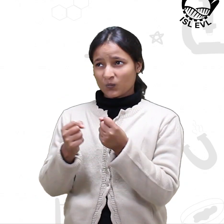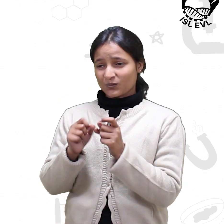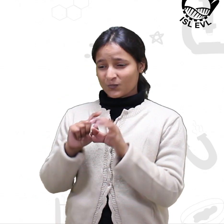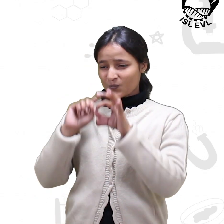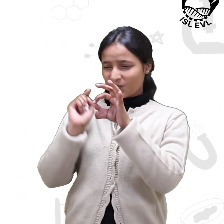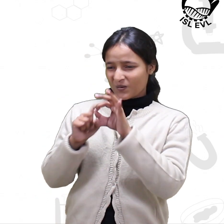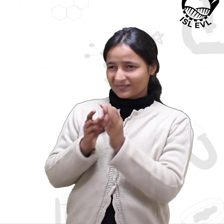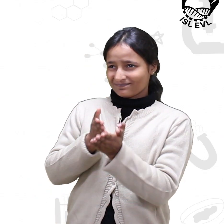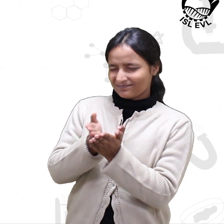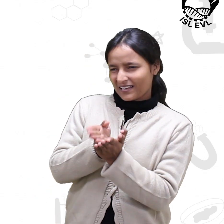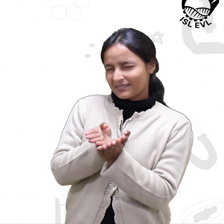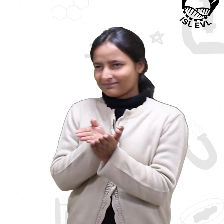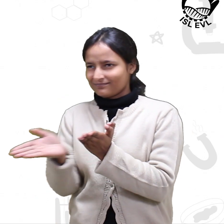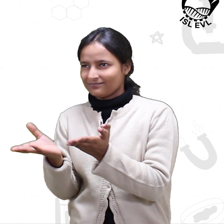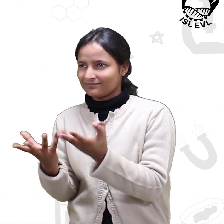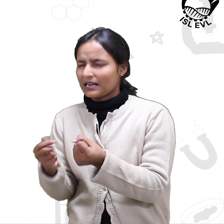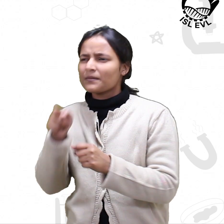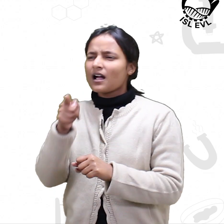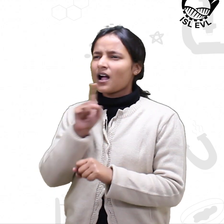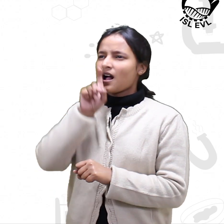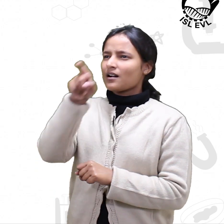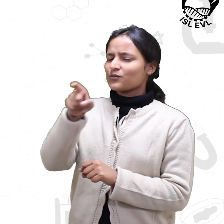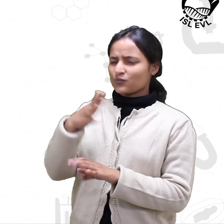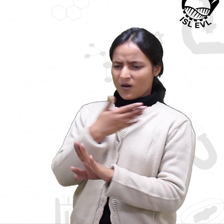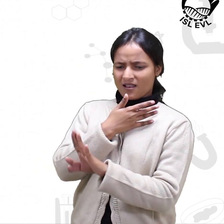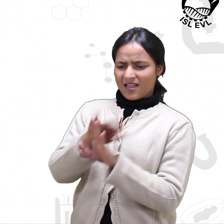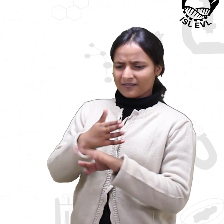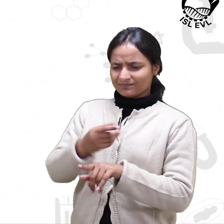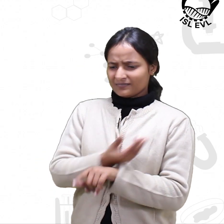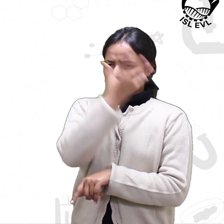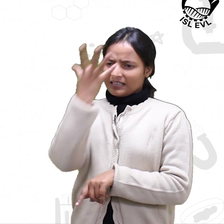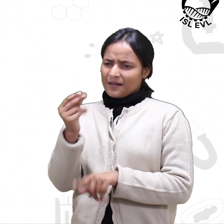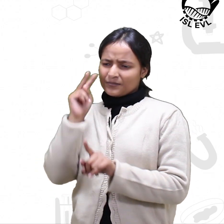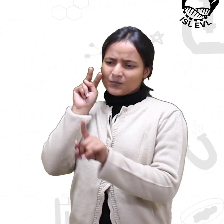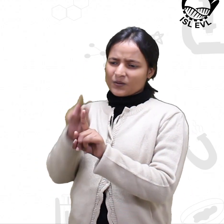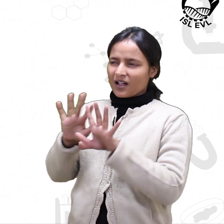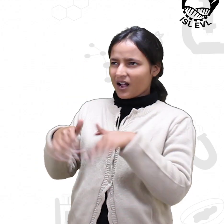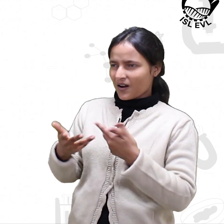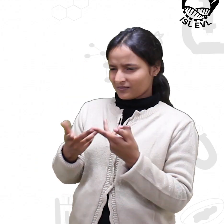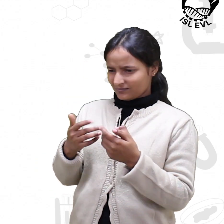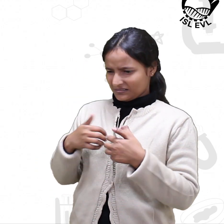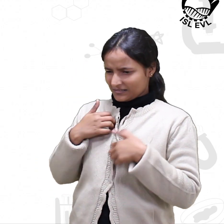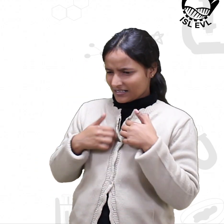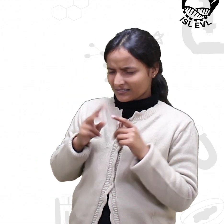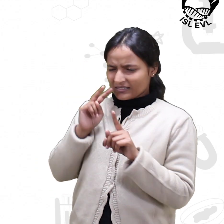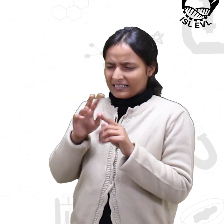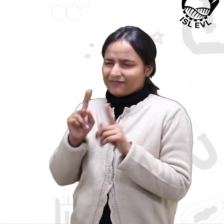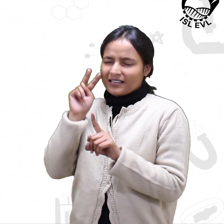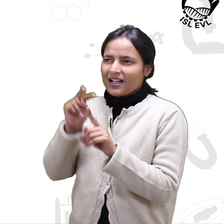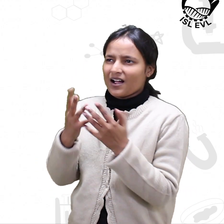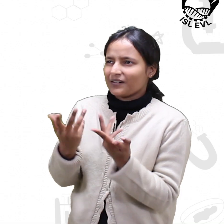So we'll switch gears a little bit to talk about how your day in life as a scientist studying with Drosophila,